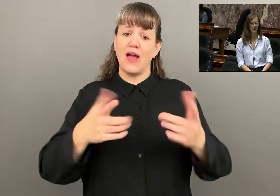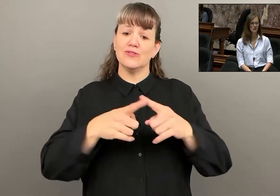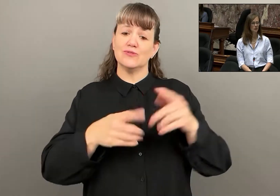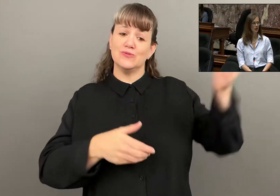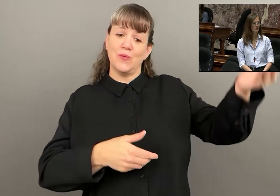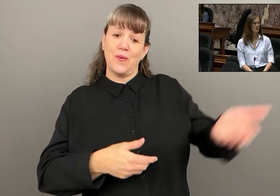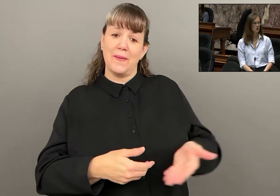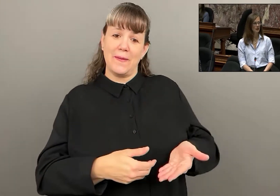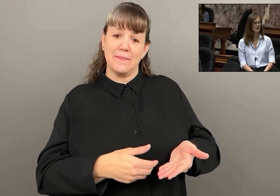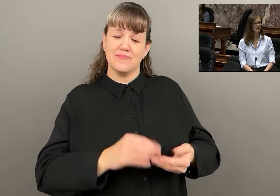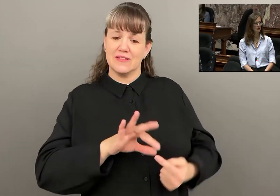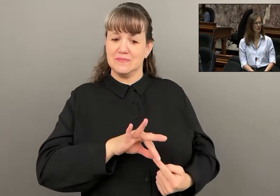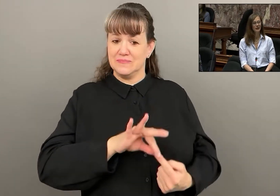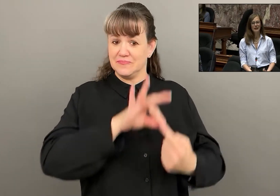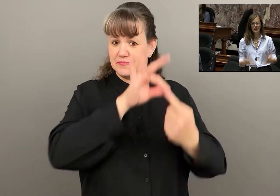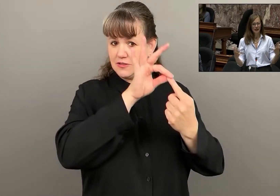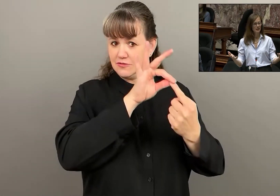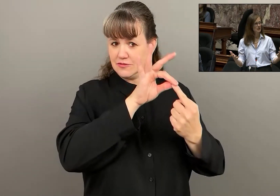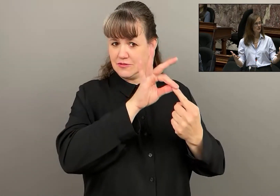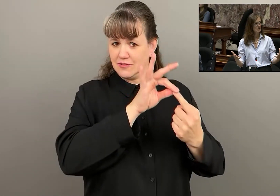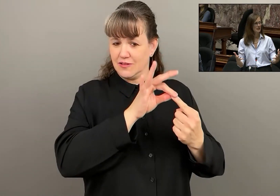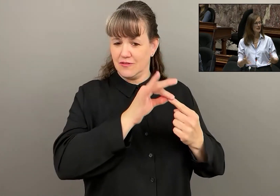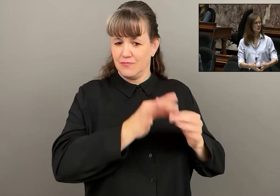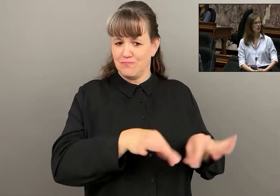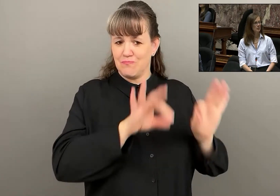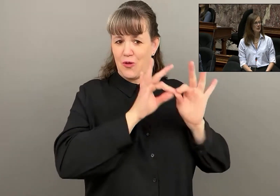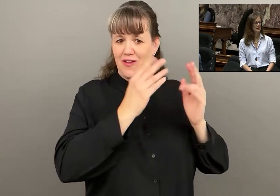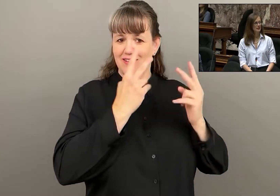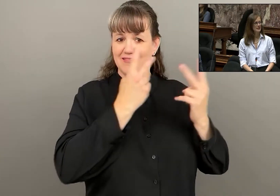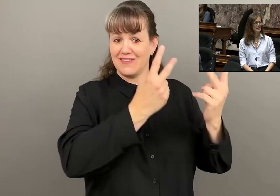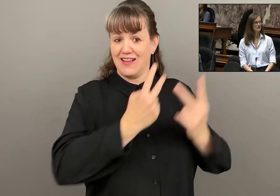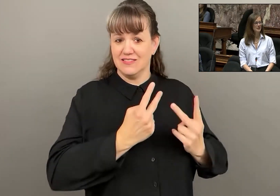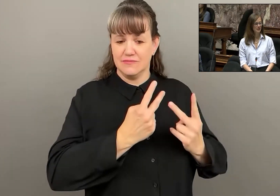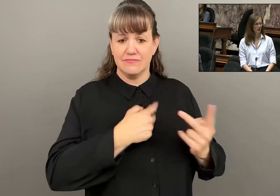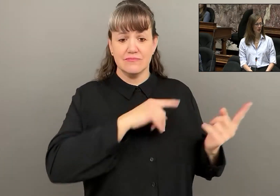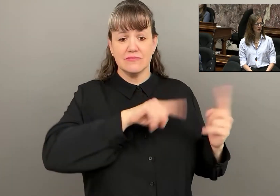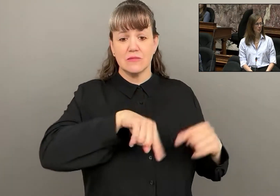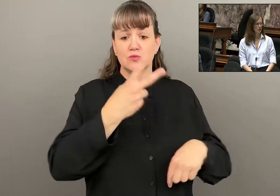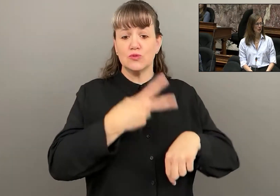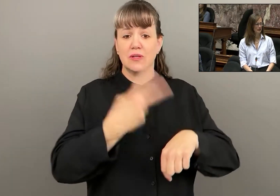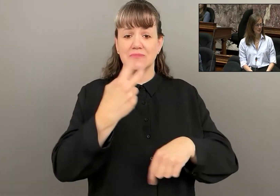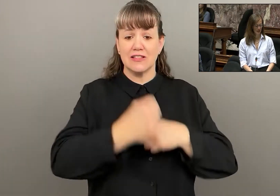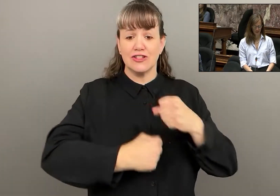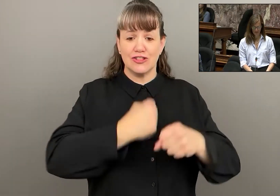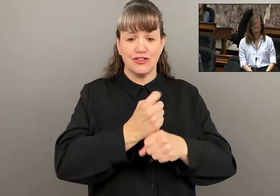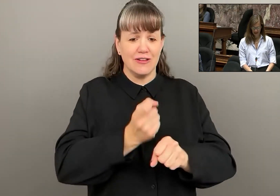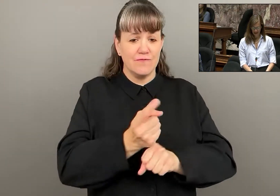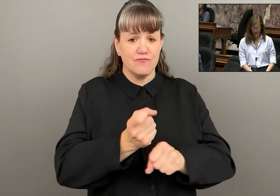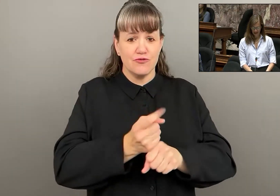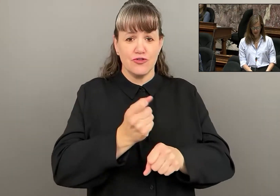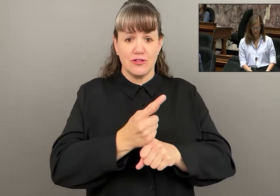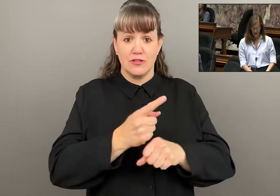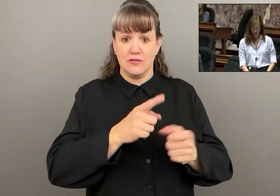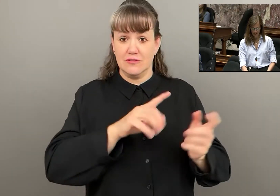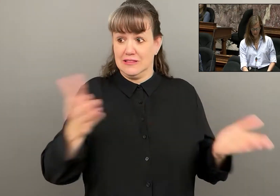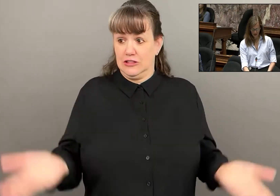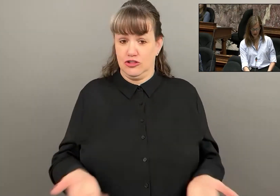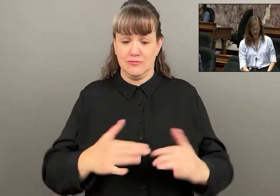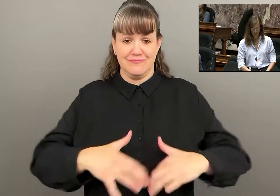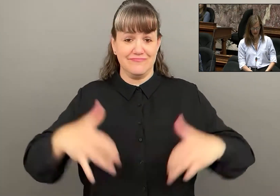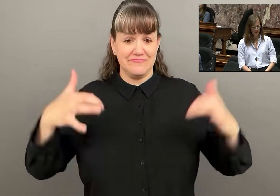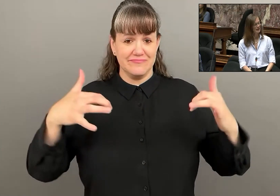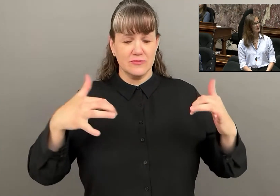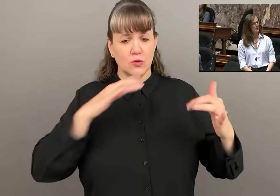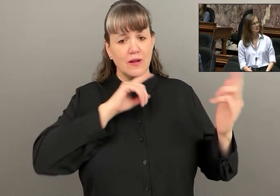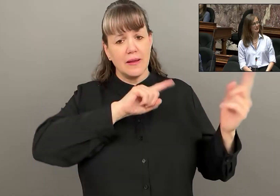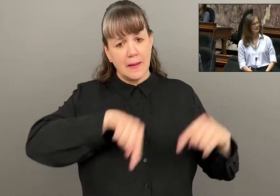important guest who comes twice a year to visit these chambers and indeed visit all of British Columbia. You may be